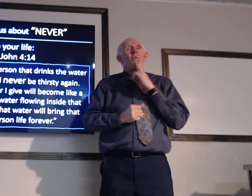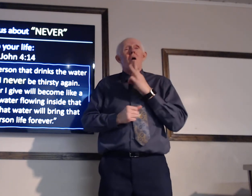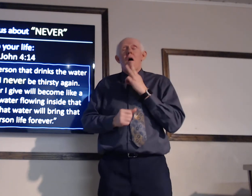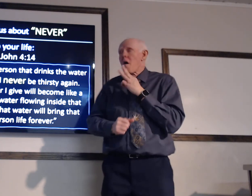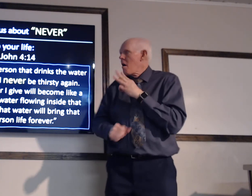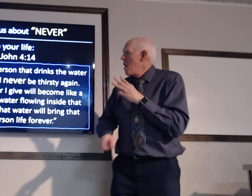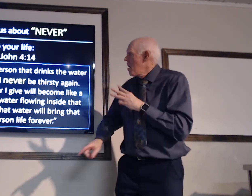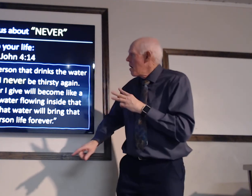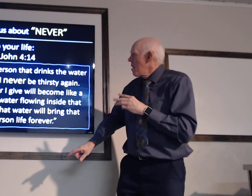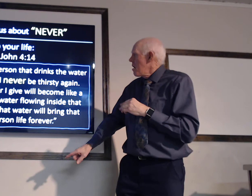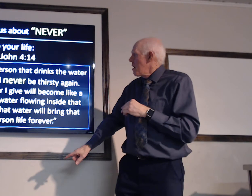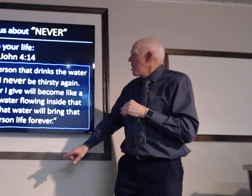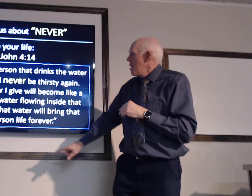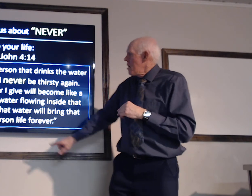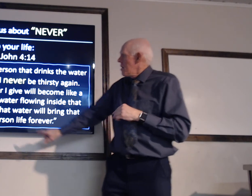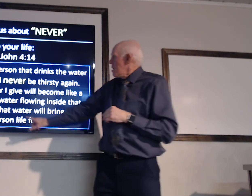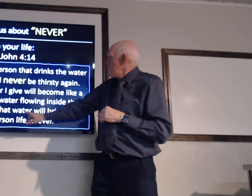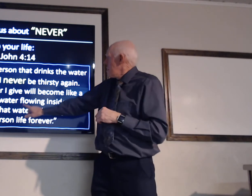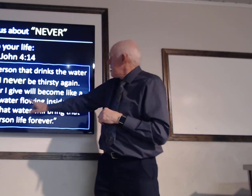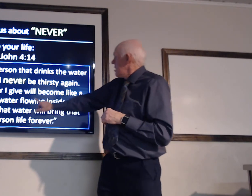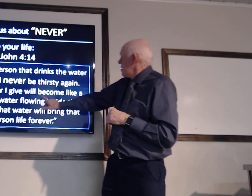The living water